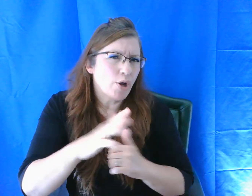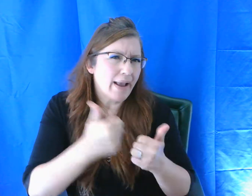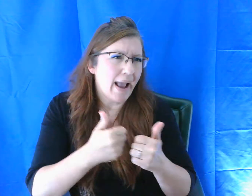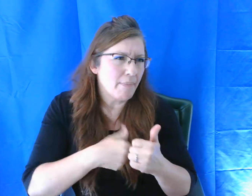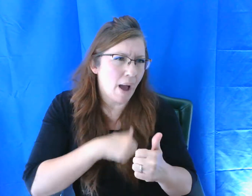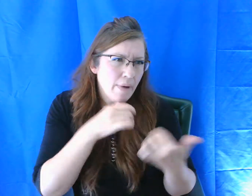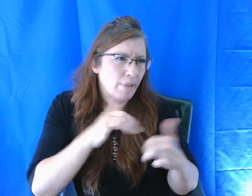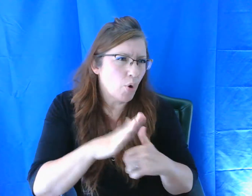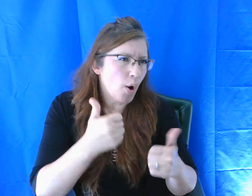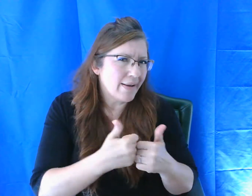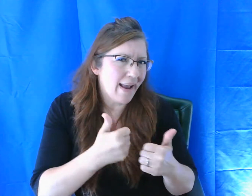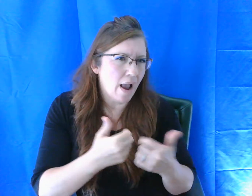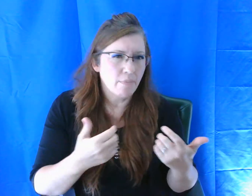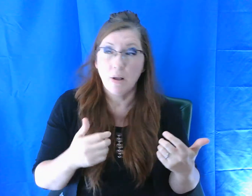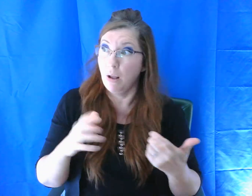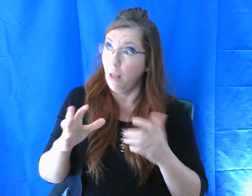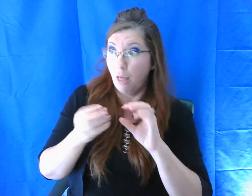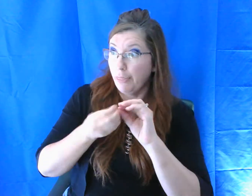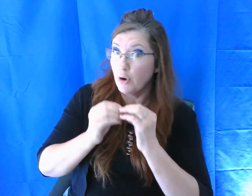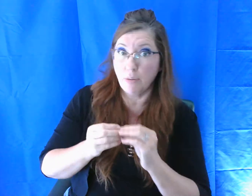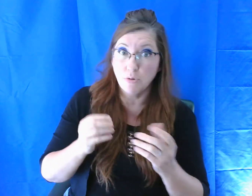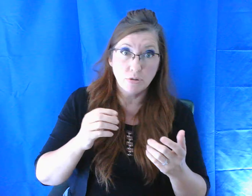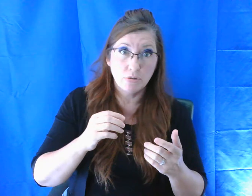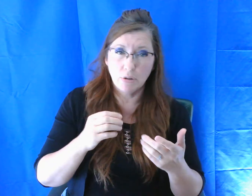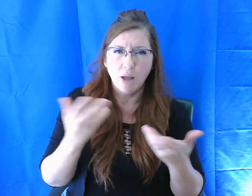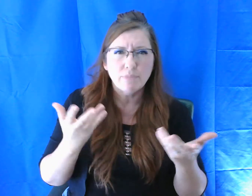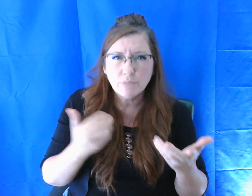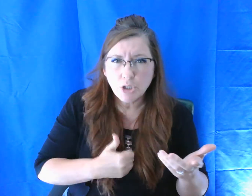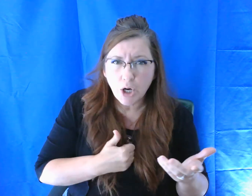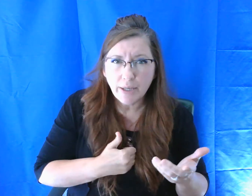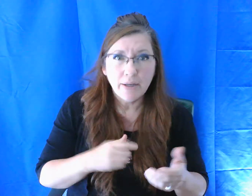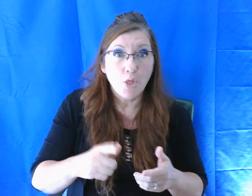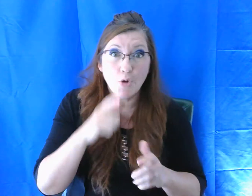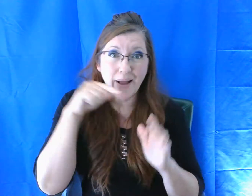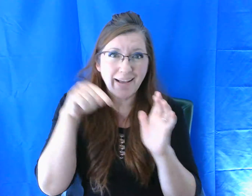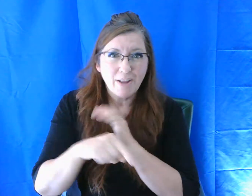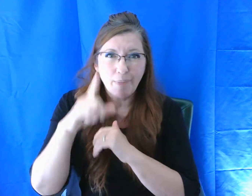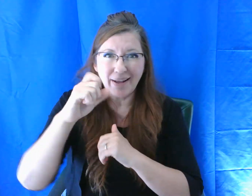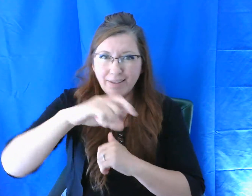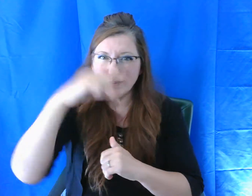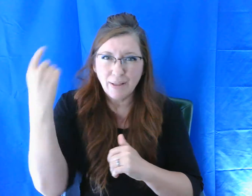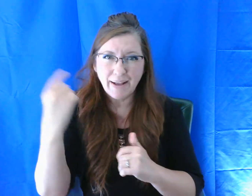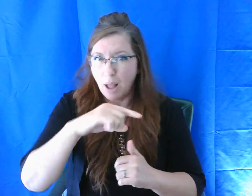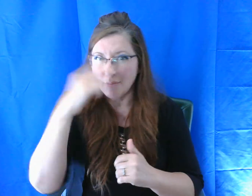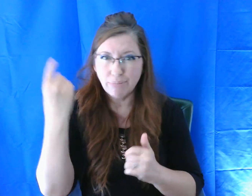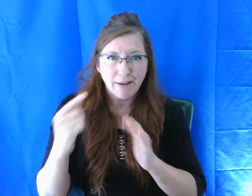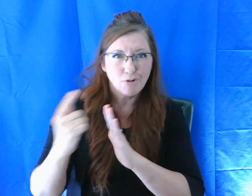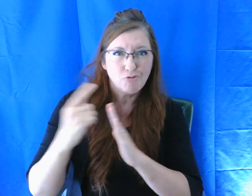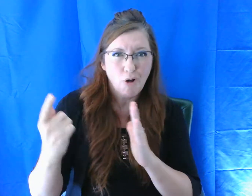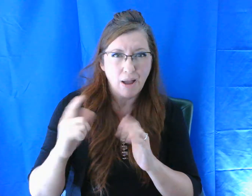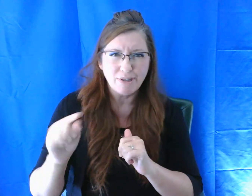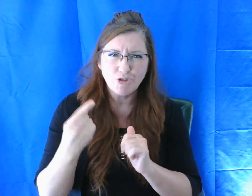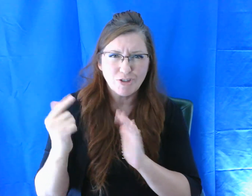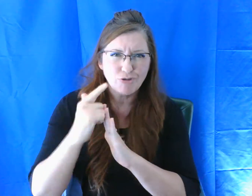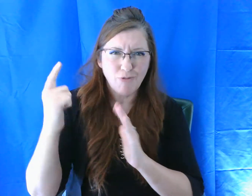These are. I mean. Black, though. I'm sorry. They're not being killed because they're black. Black crime is just crime. I don't know why you're grouping